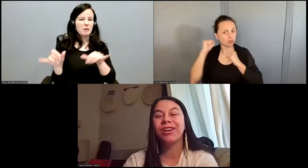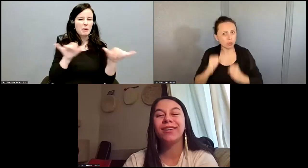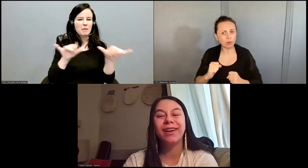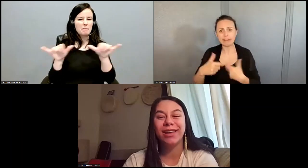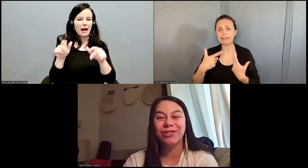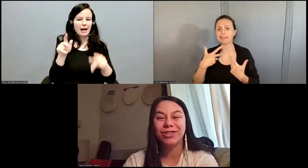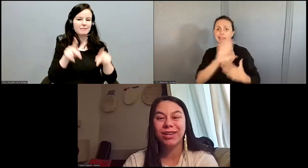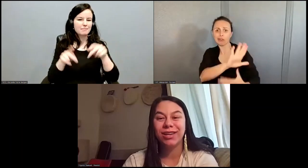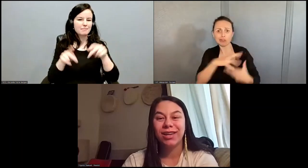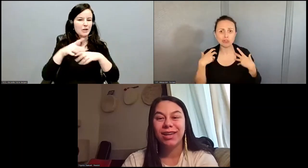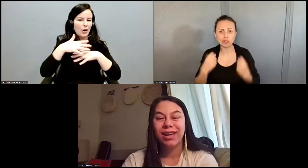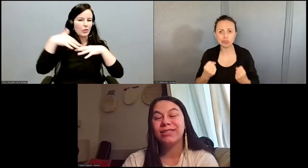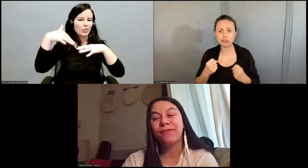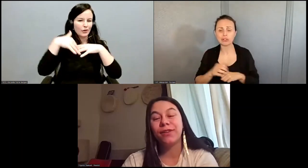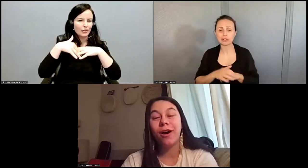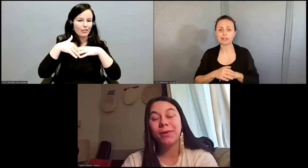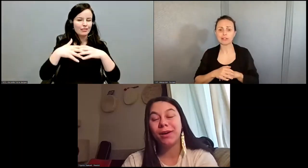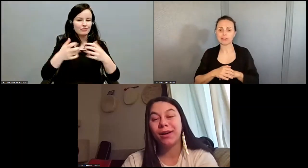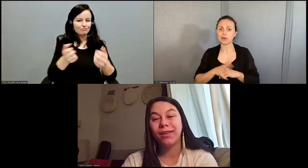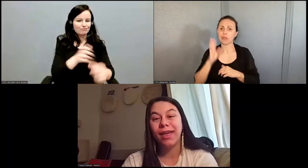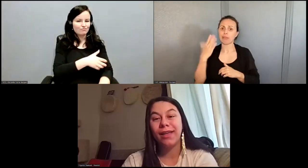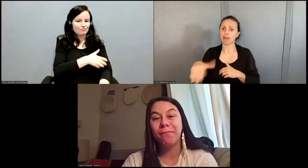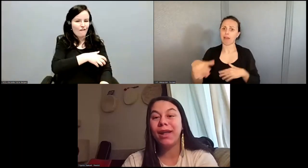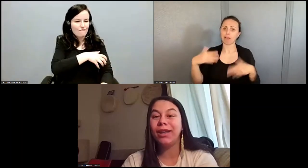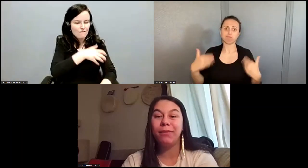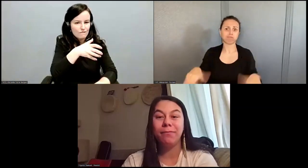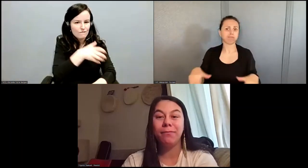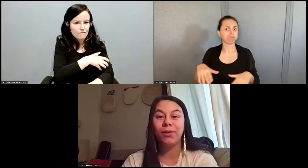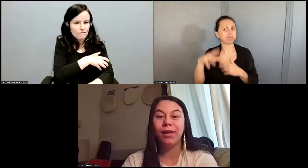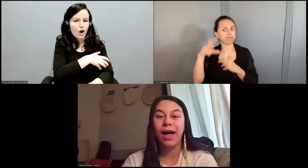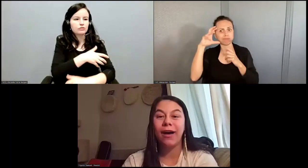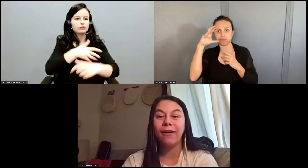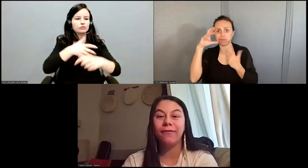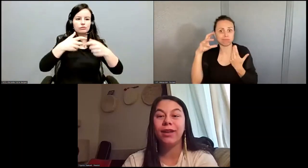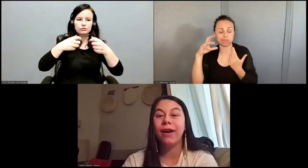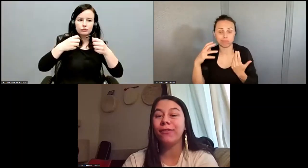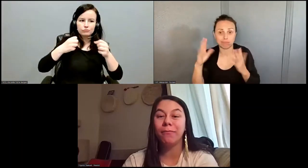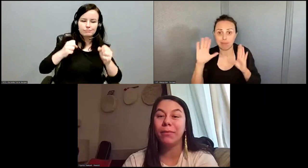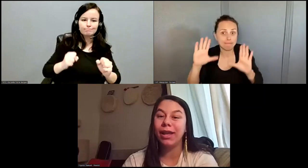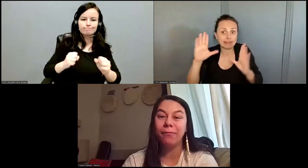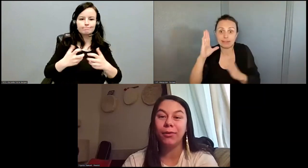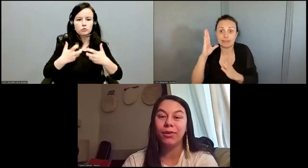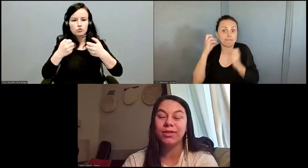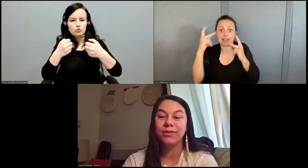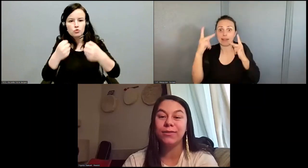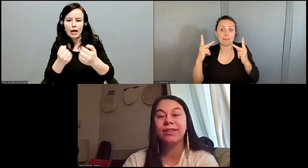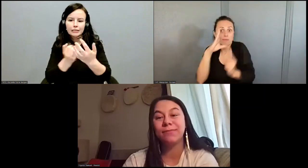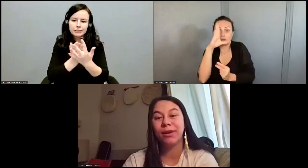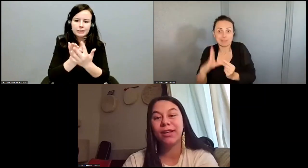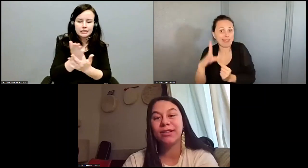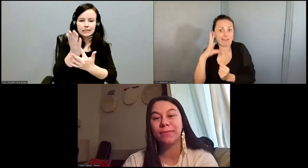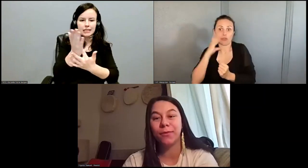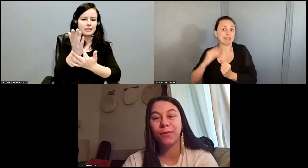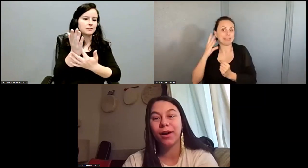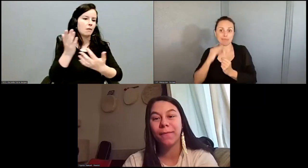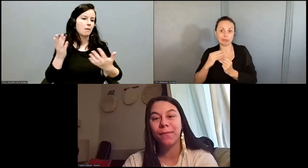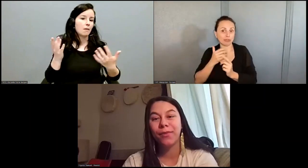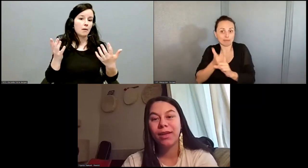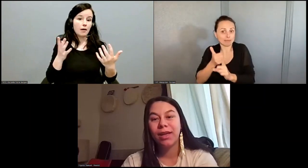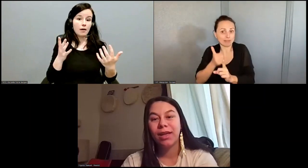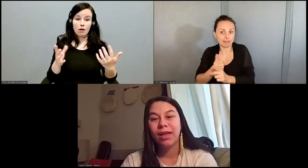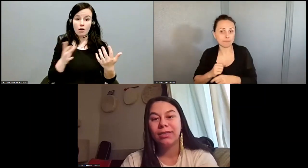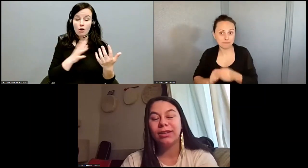that courage, it's a phenomenon that many people have never been able to experience